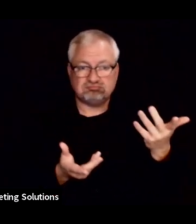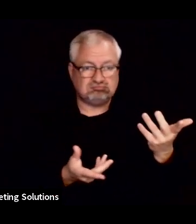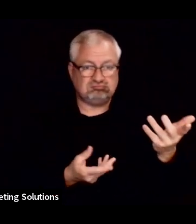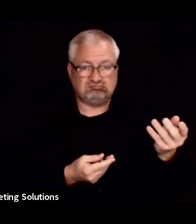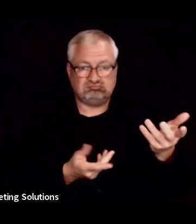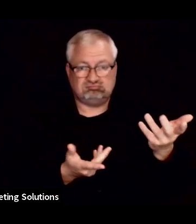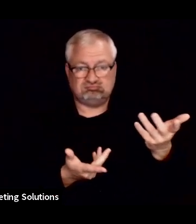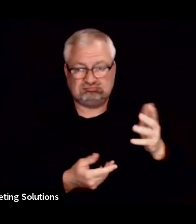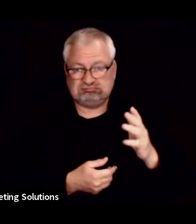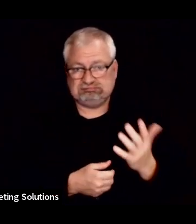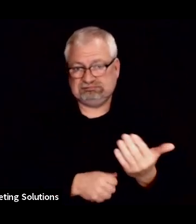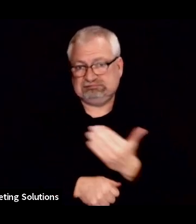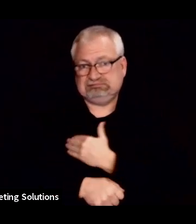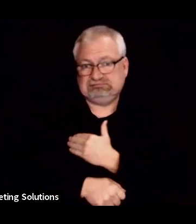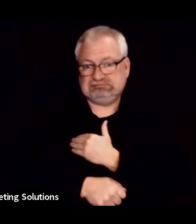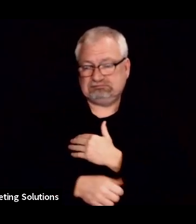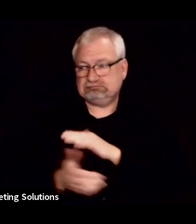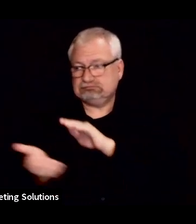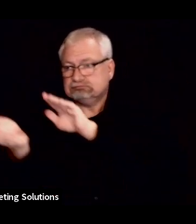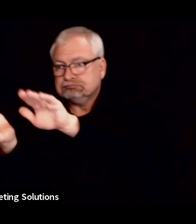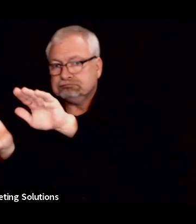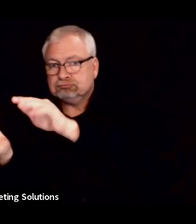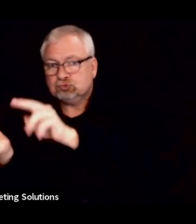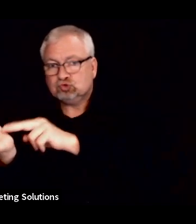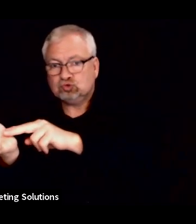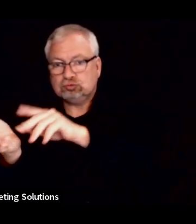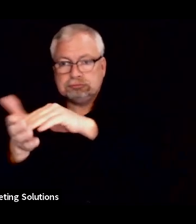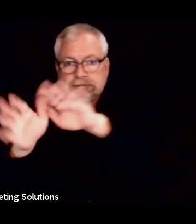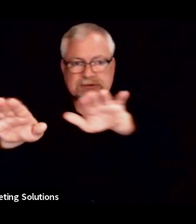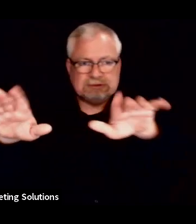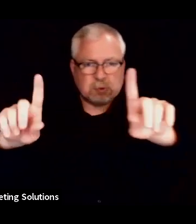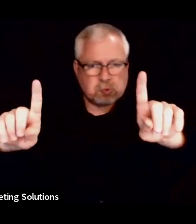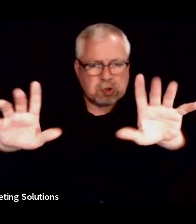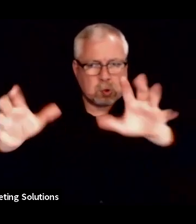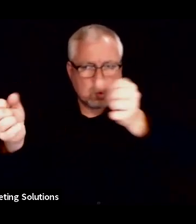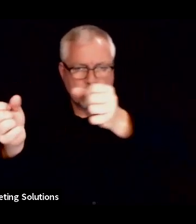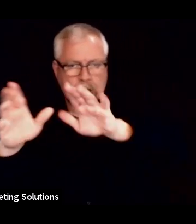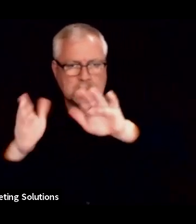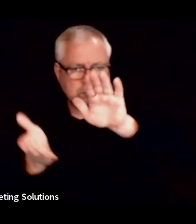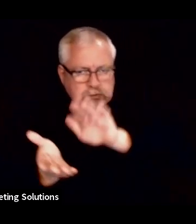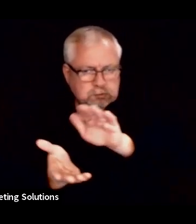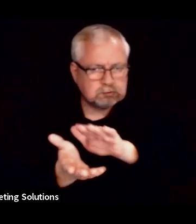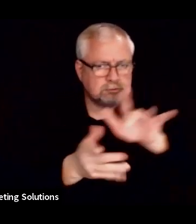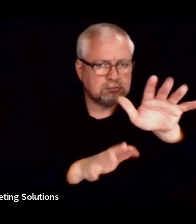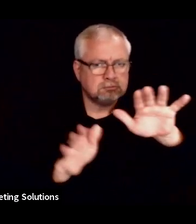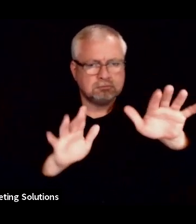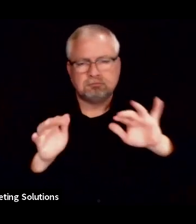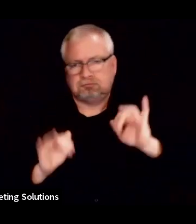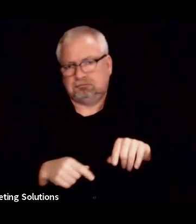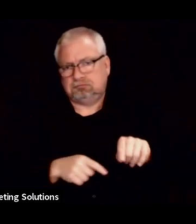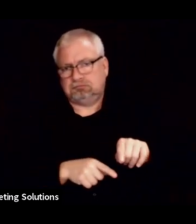suggesting they look at that, but that really is happening on those daily calls.